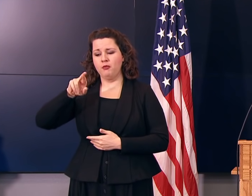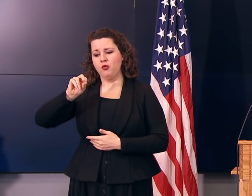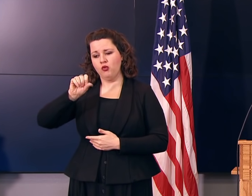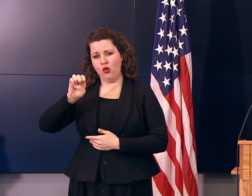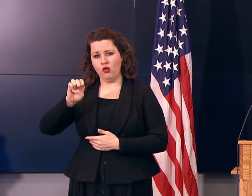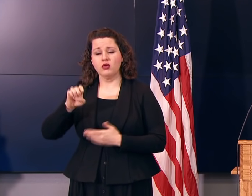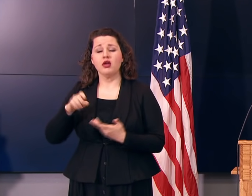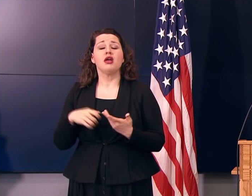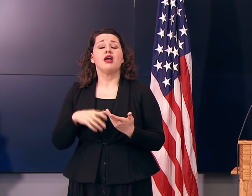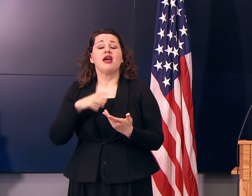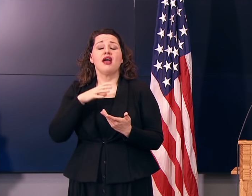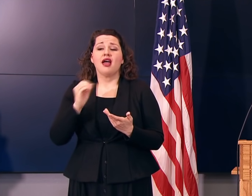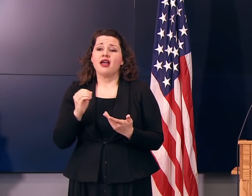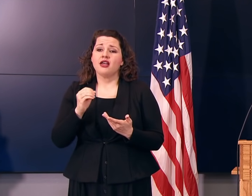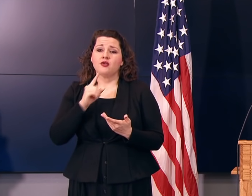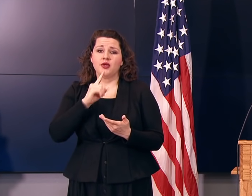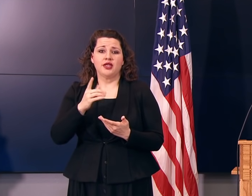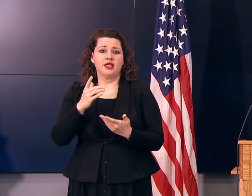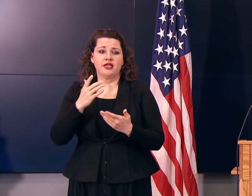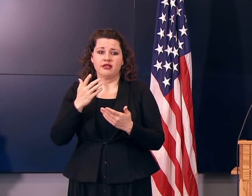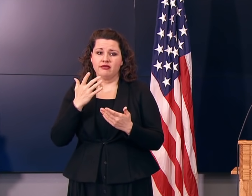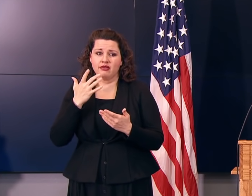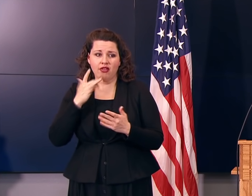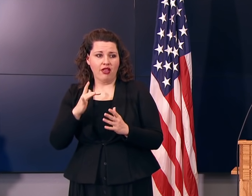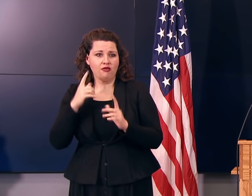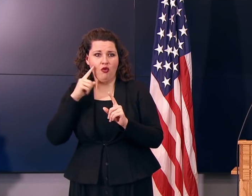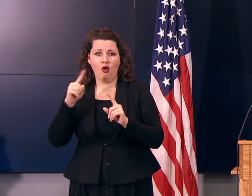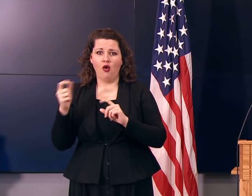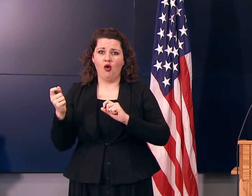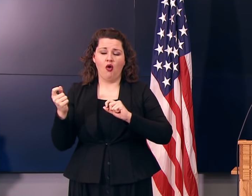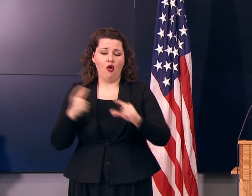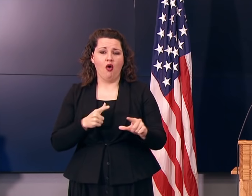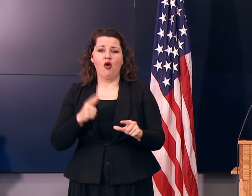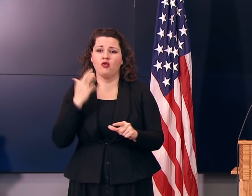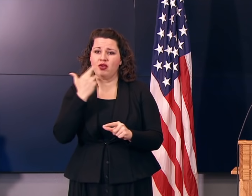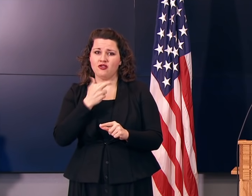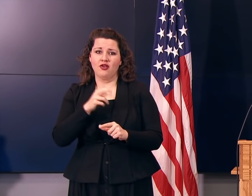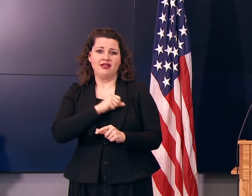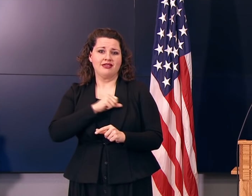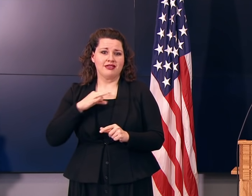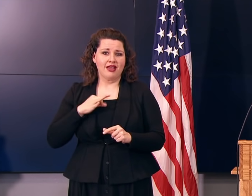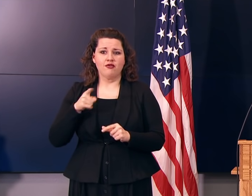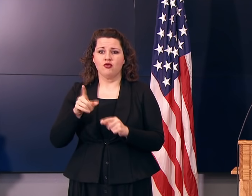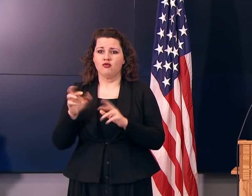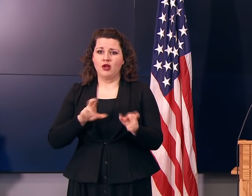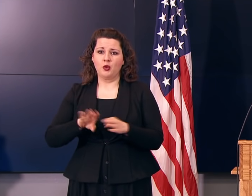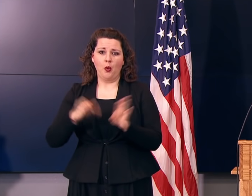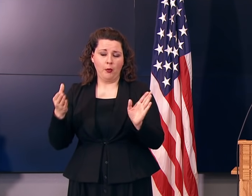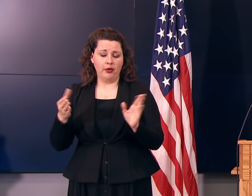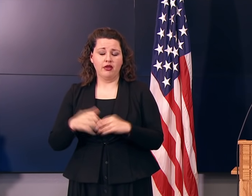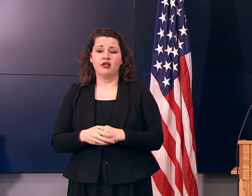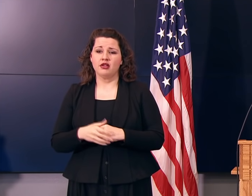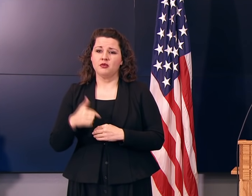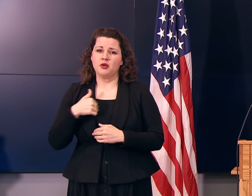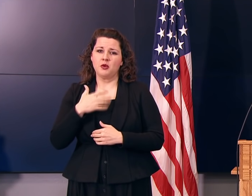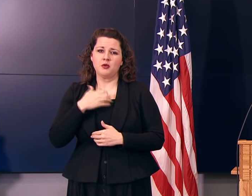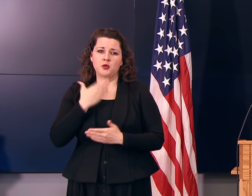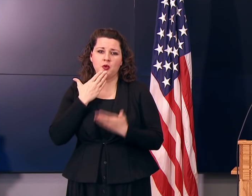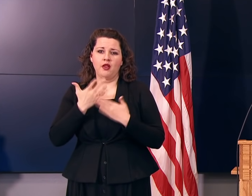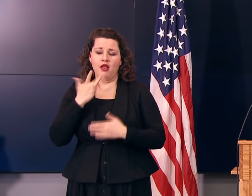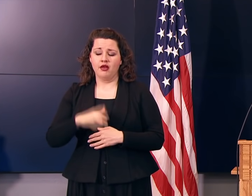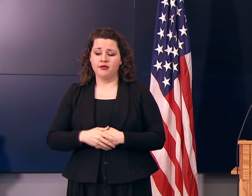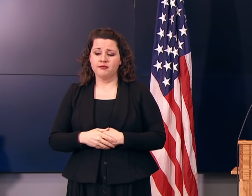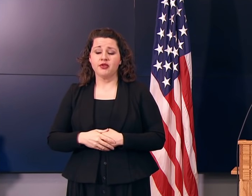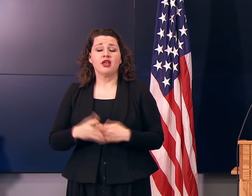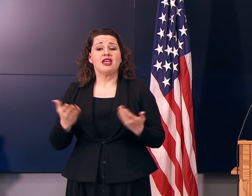staff who are all busy preparing to reopen. We wish you the best as well. So in closing today, I want to thank Iowans for their